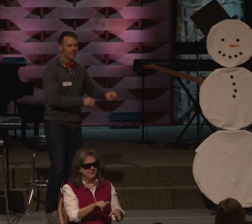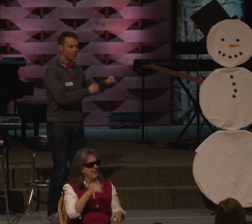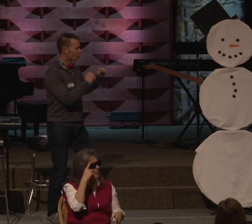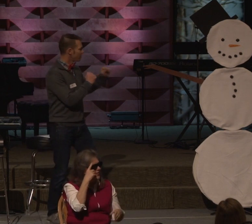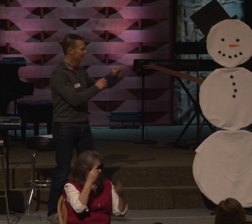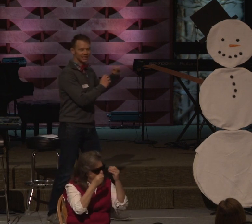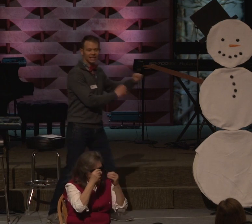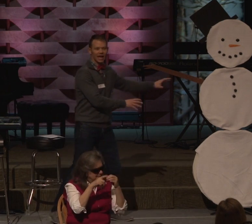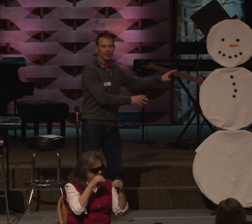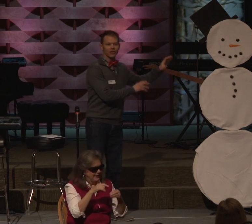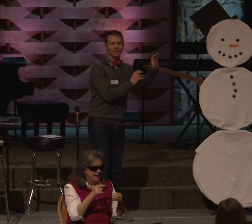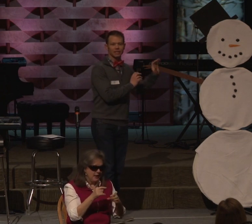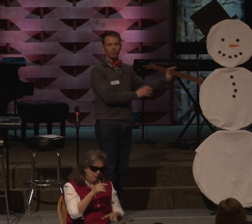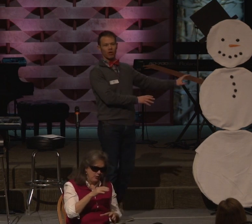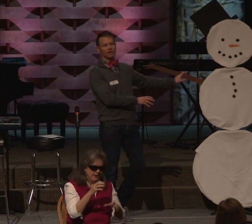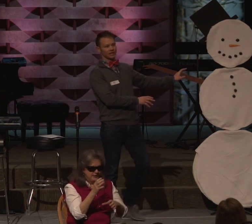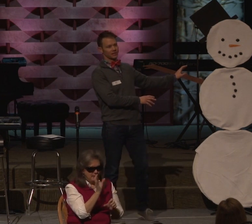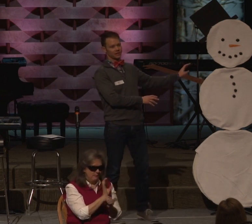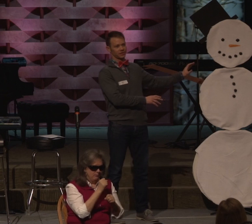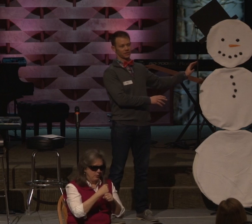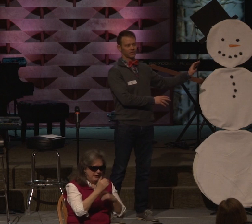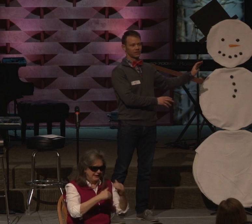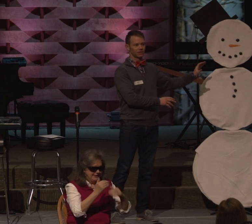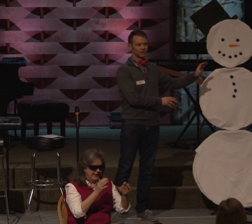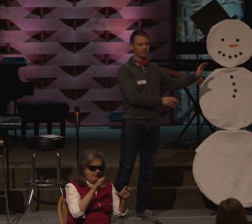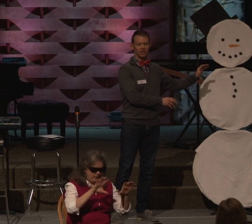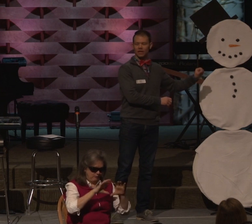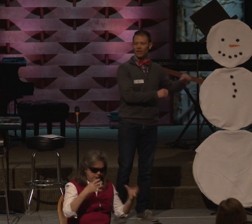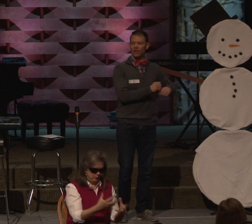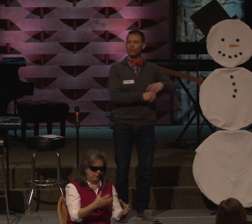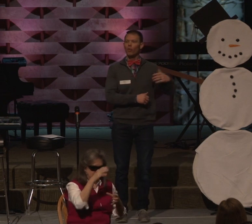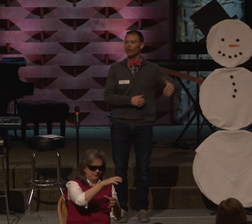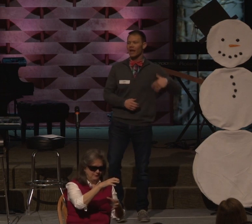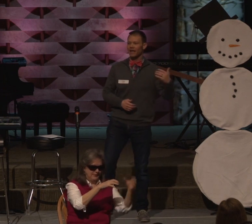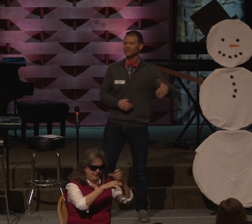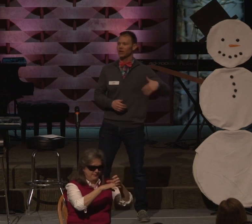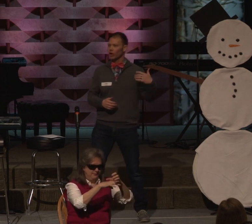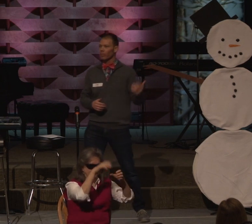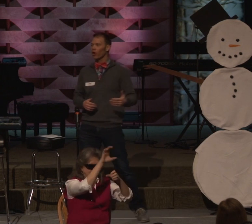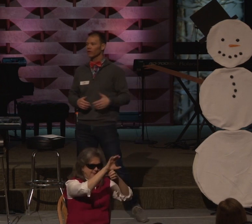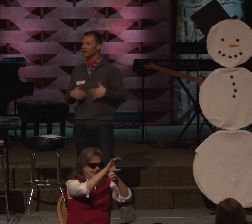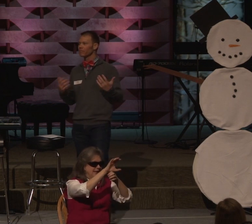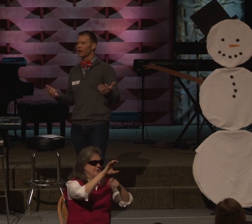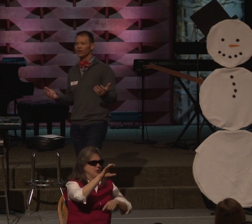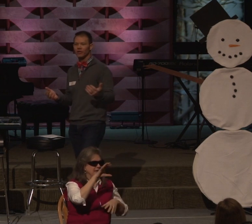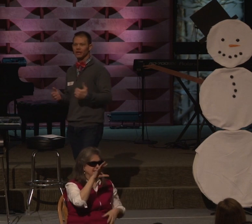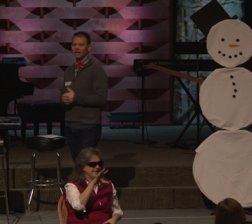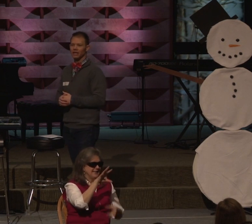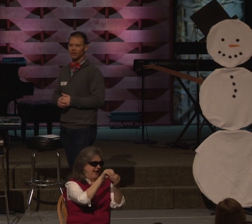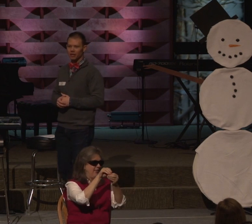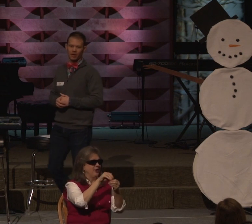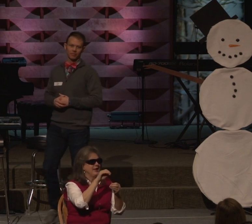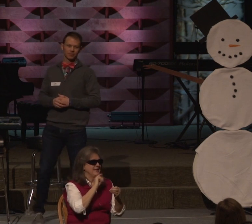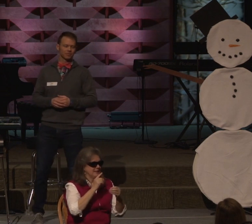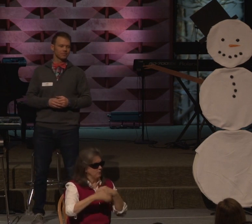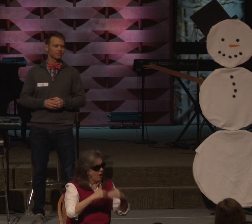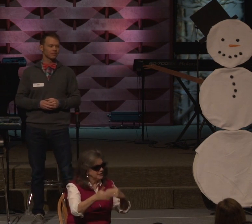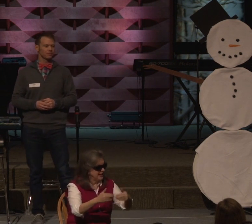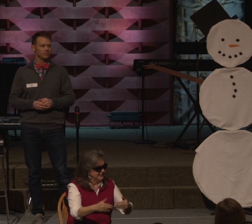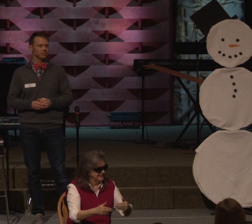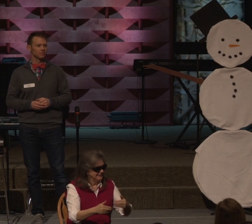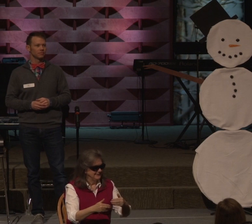about it, that putting it together is a process. The more hands that are a part of it, the better it